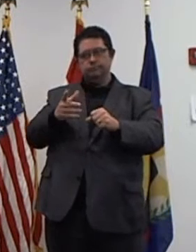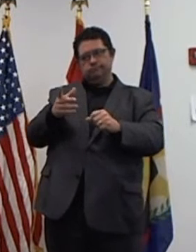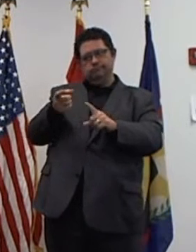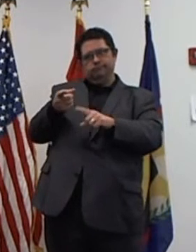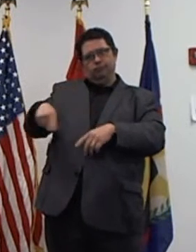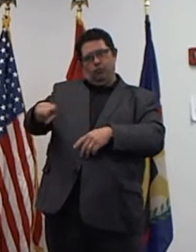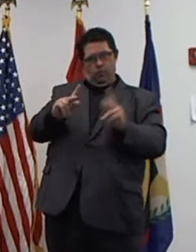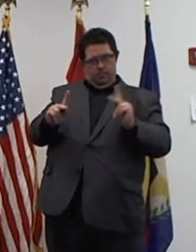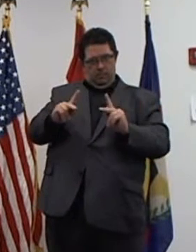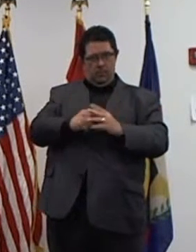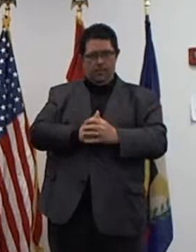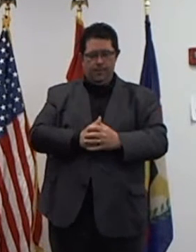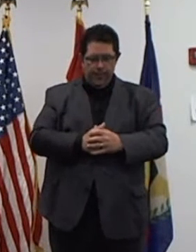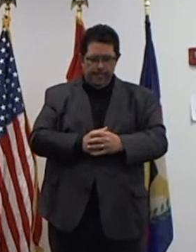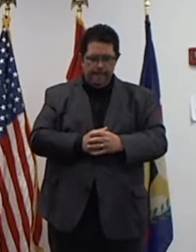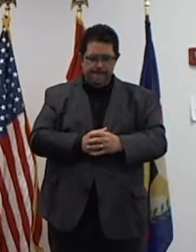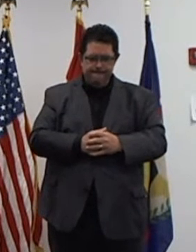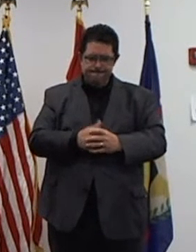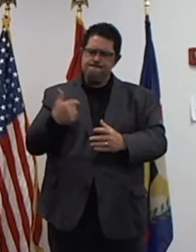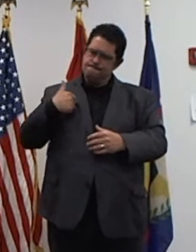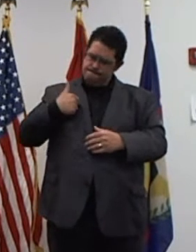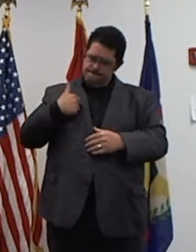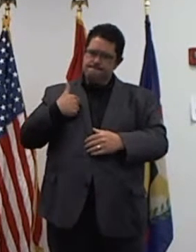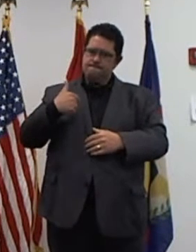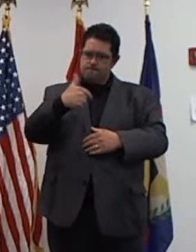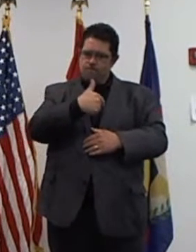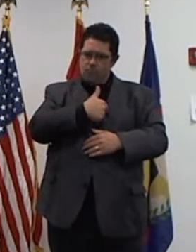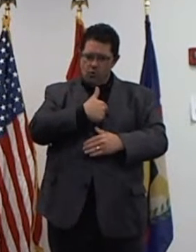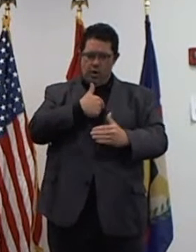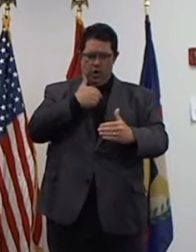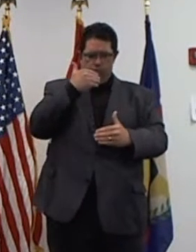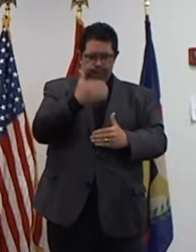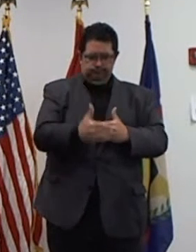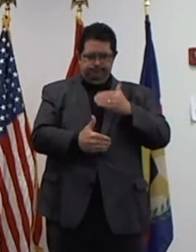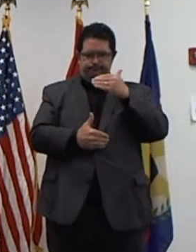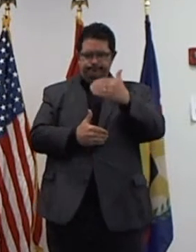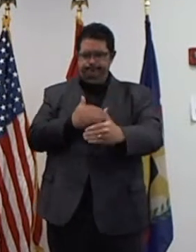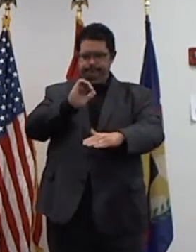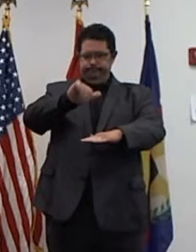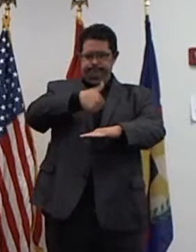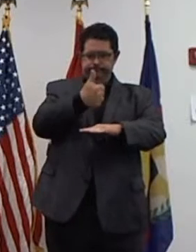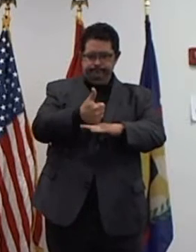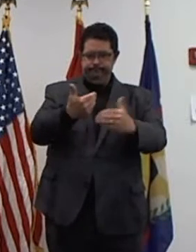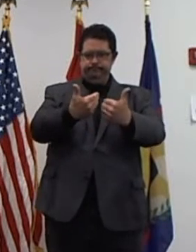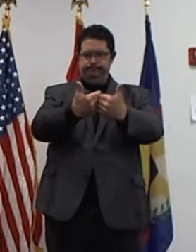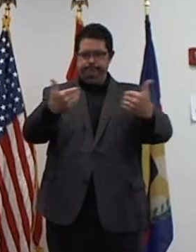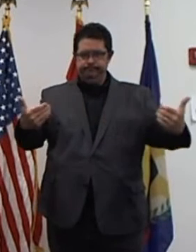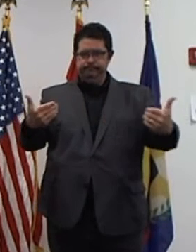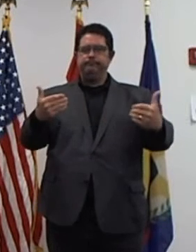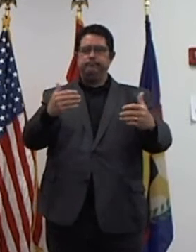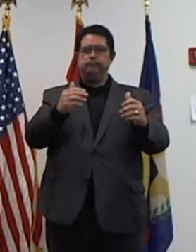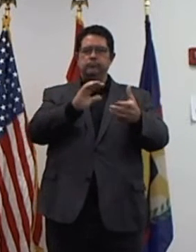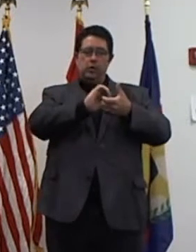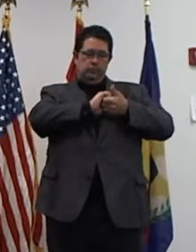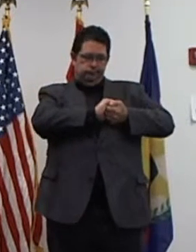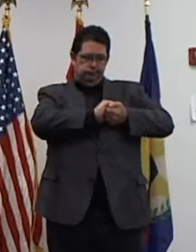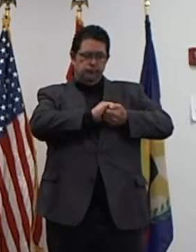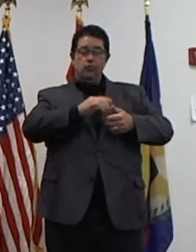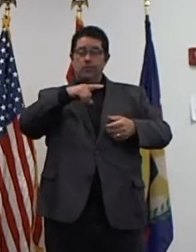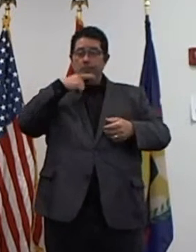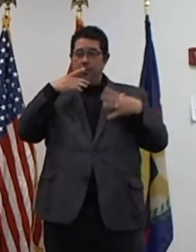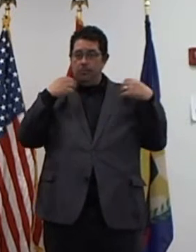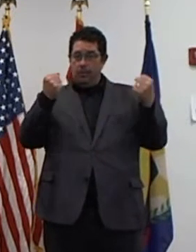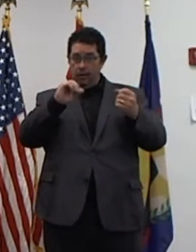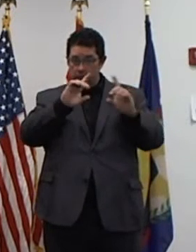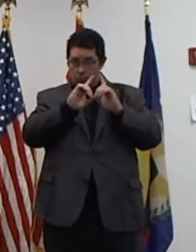facilities. So we are taking these steps developed with our public health department and in conjunction with nursing